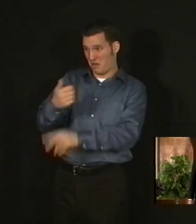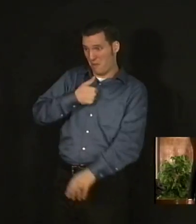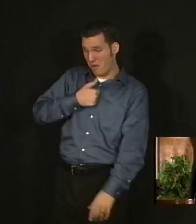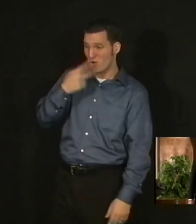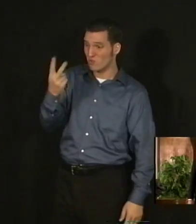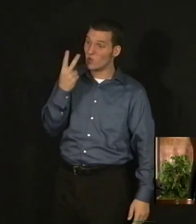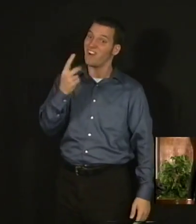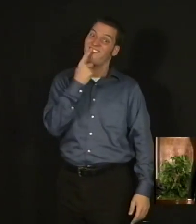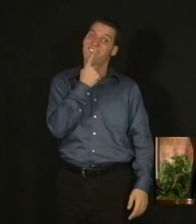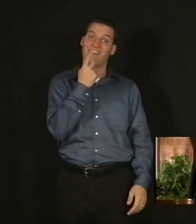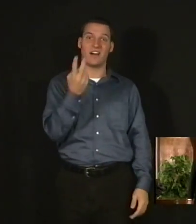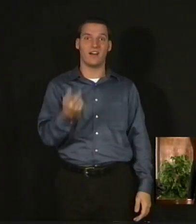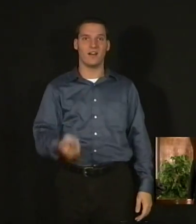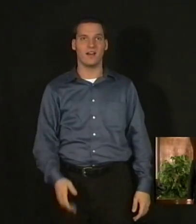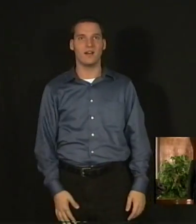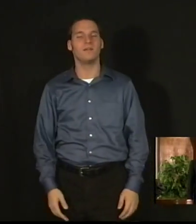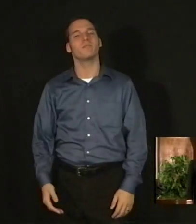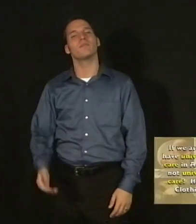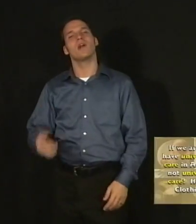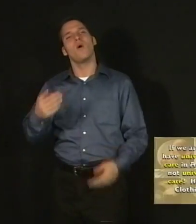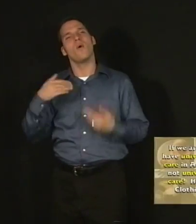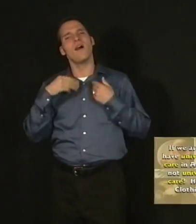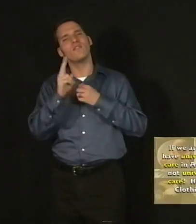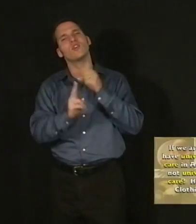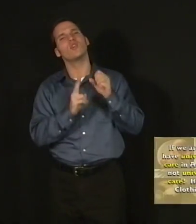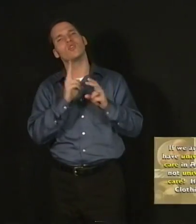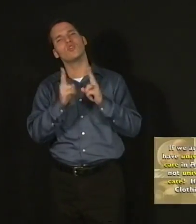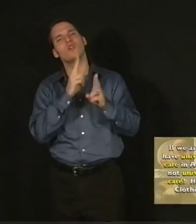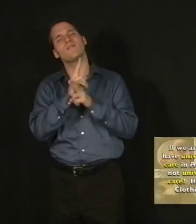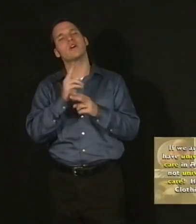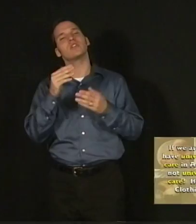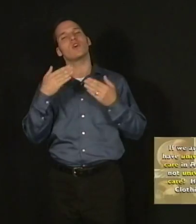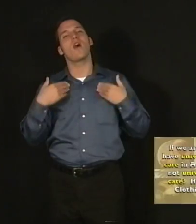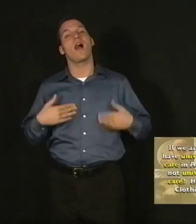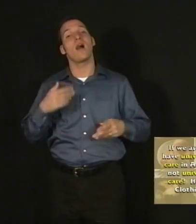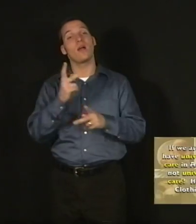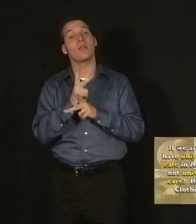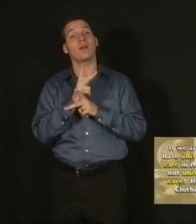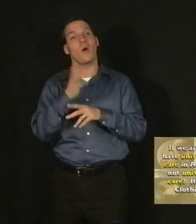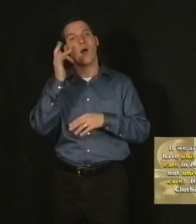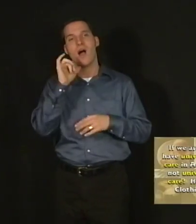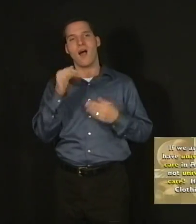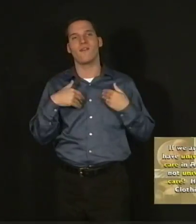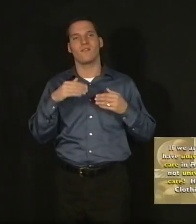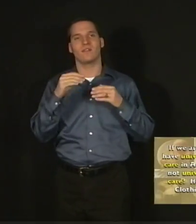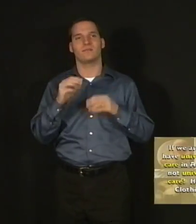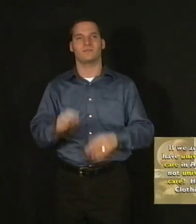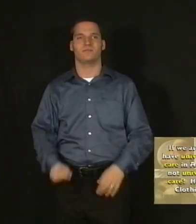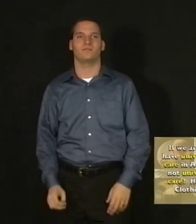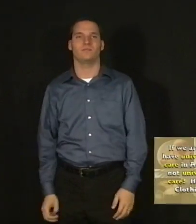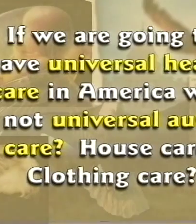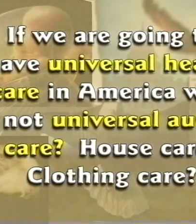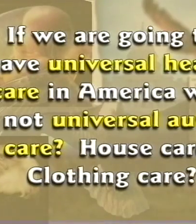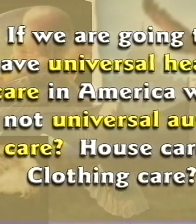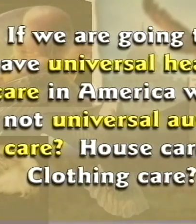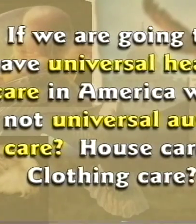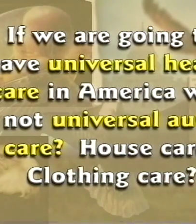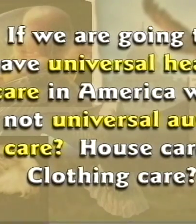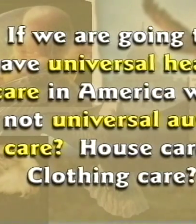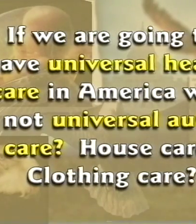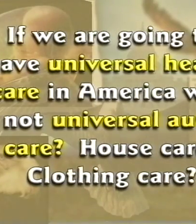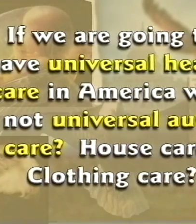got to take care of my own too, you know. If we're going to have universal health care, why not universal auto care? If you ever damage your car, the government will pay